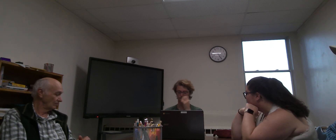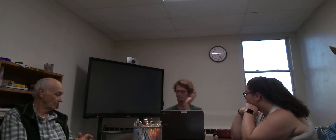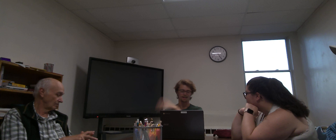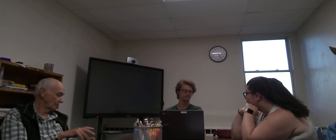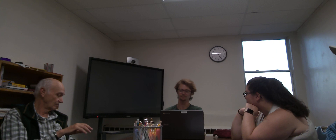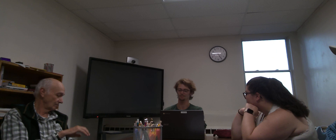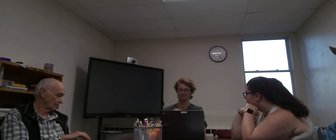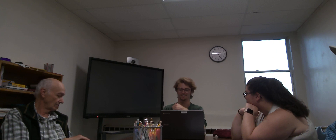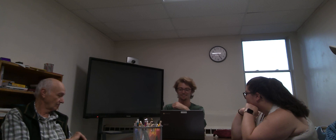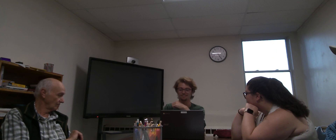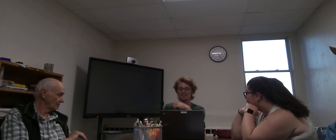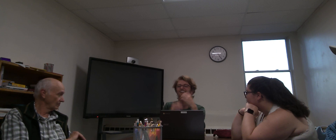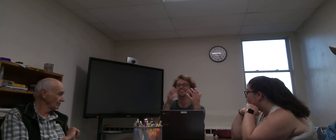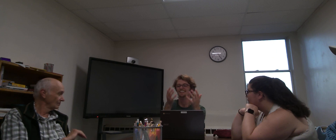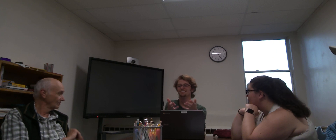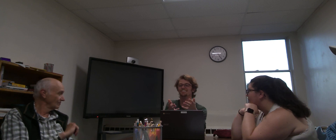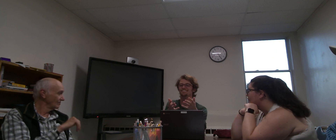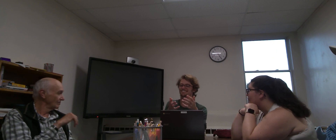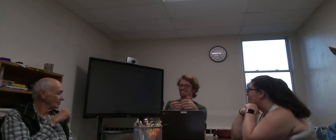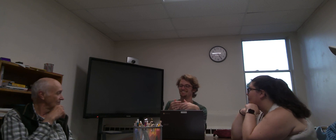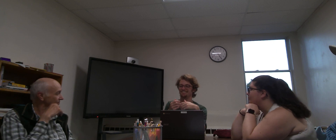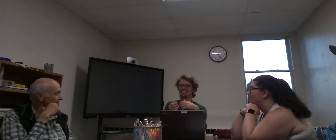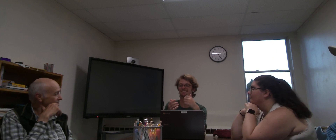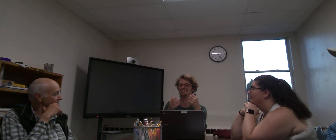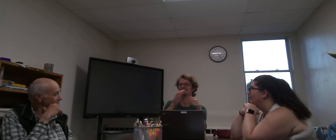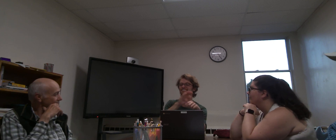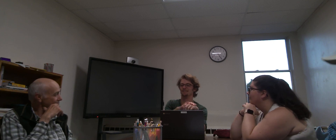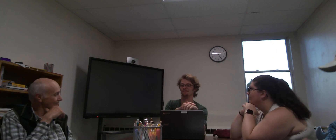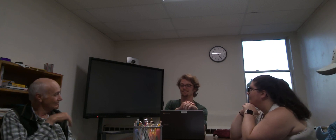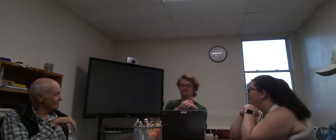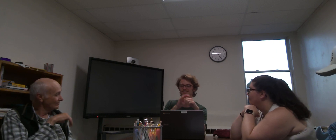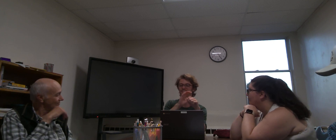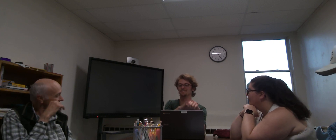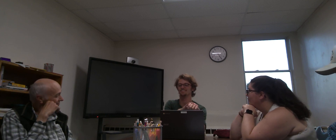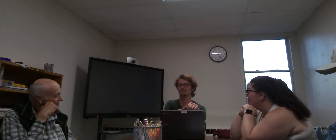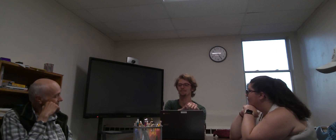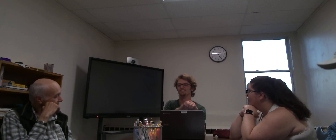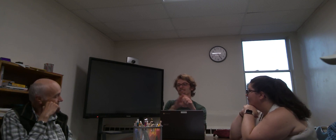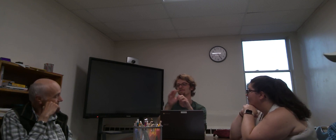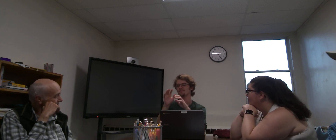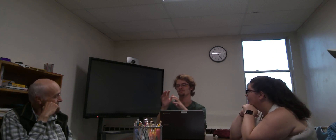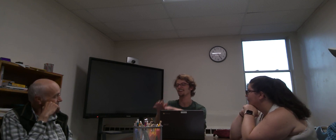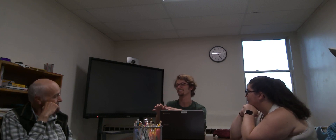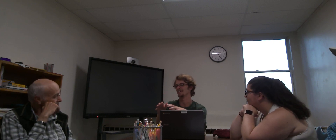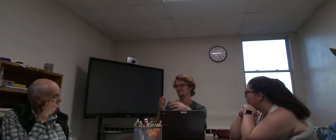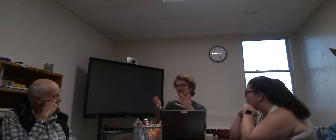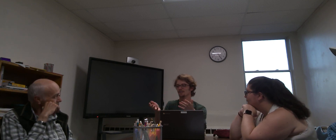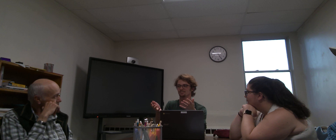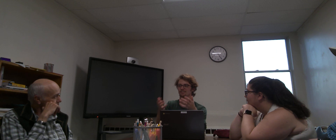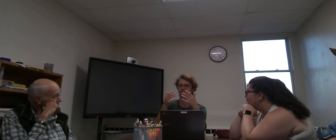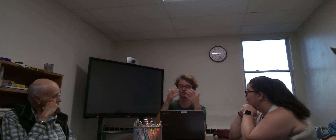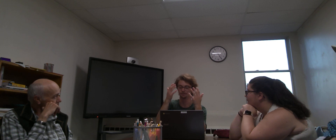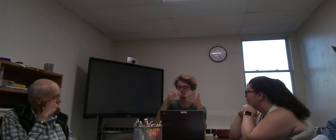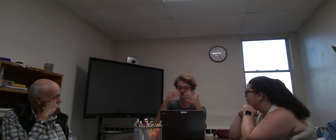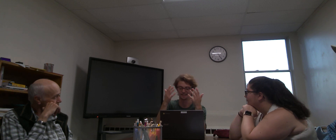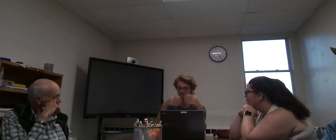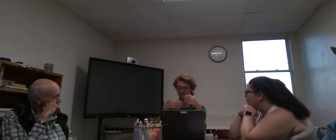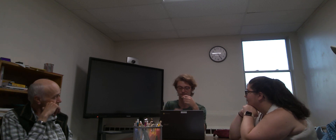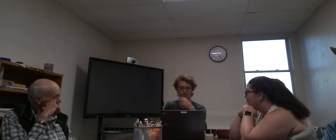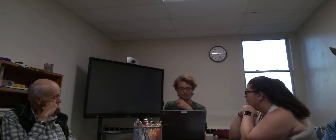I confuse myself. You can It's all right. sometimes say a statement rather than ask a question if you don't do the right eyebrows up or